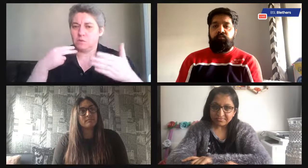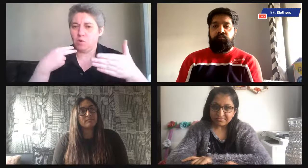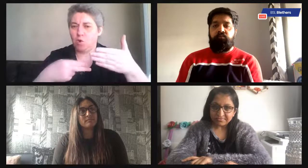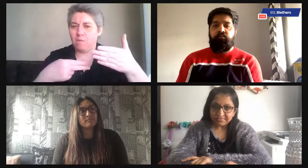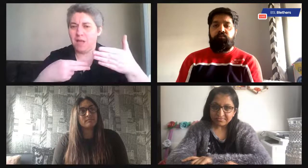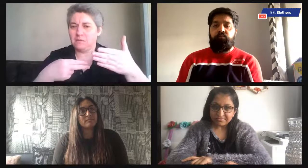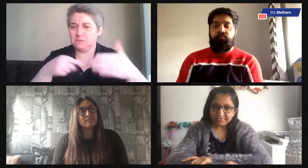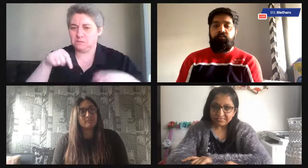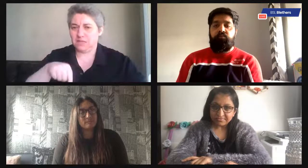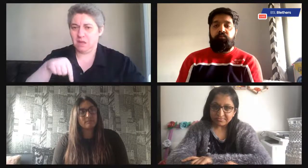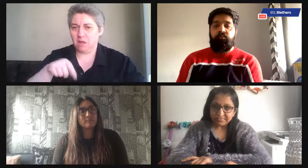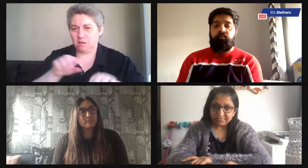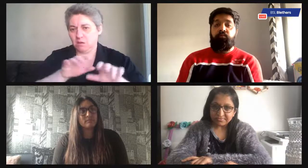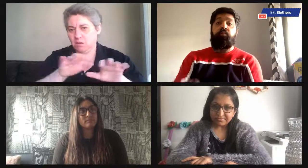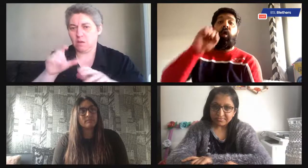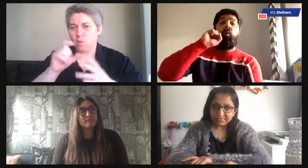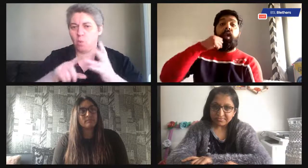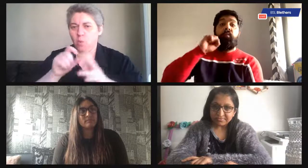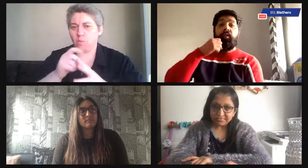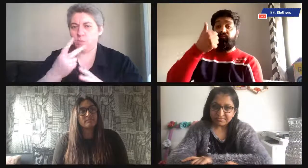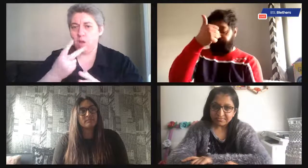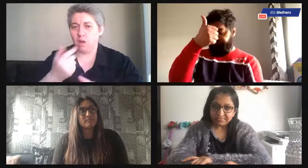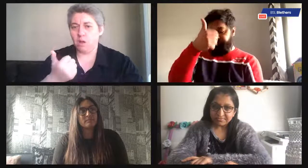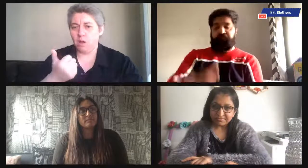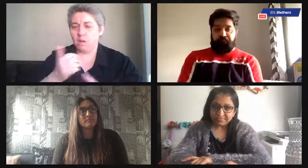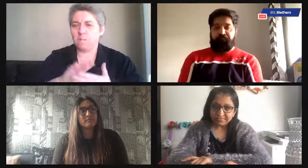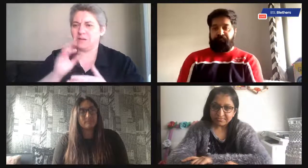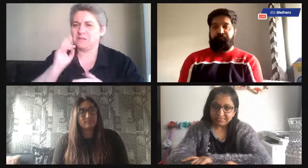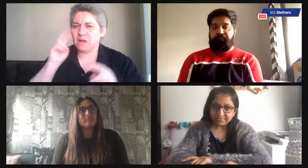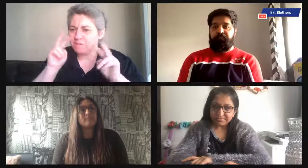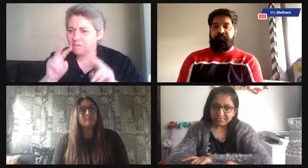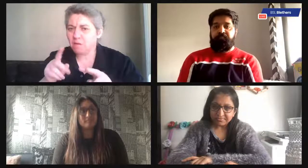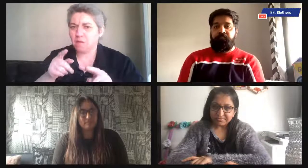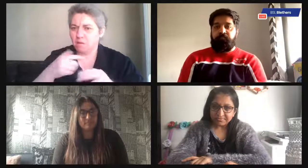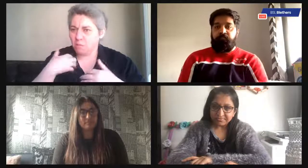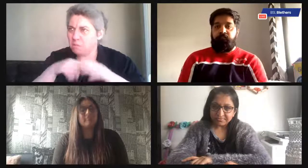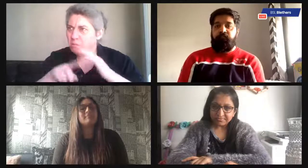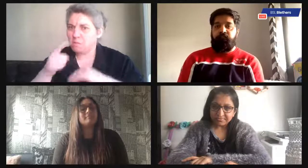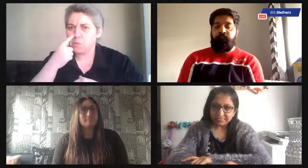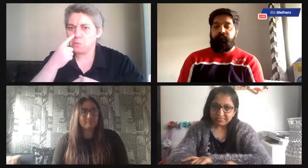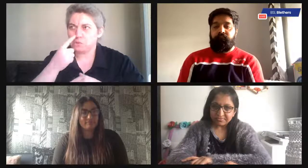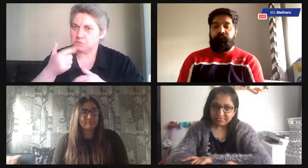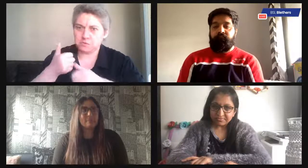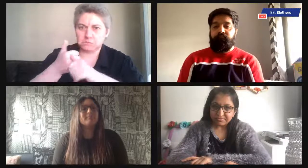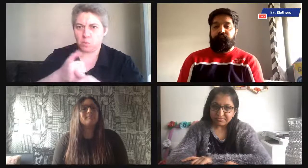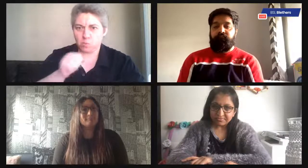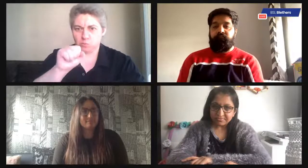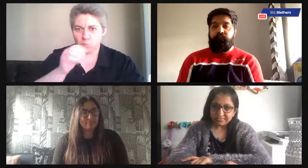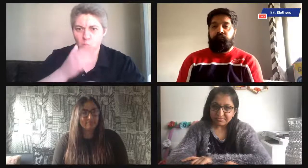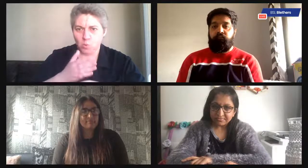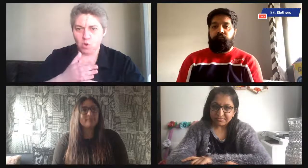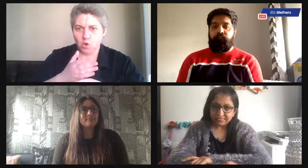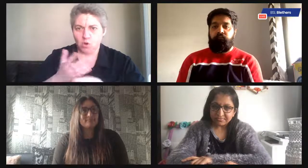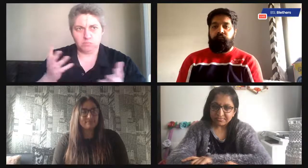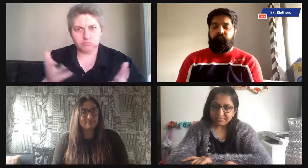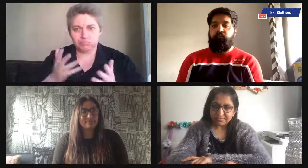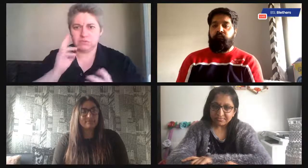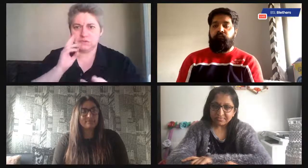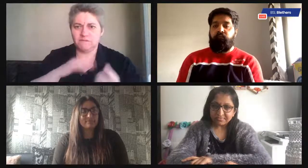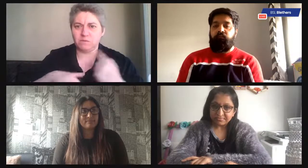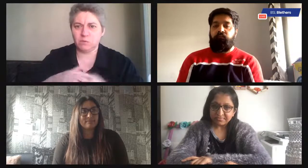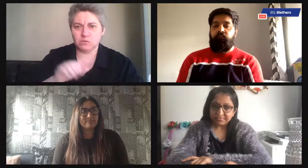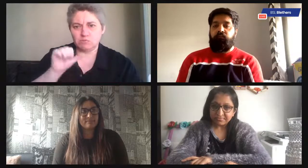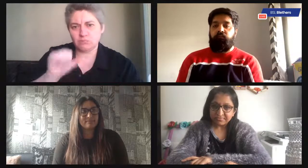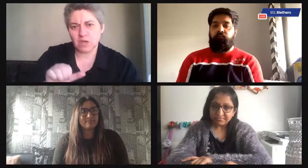Blethers, we could put this in the comments. Maybe if you put a link to it, certainly Everett, I'll do that. So that if deaf people are interested about this conference